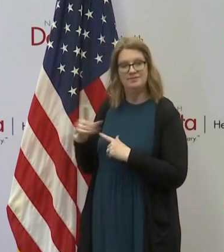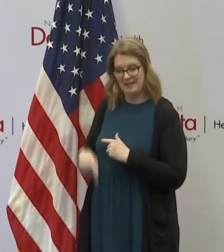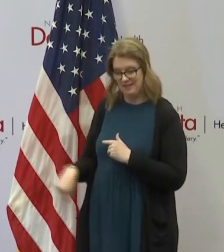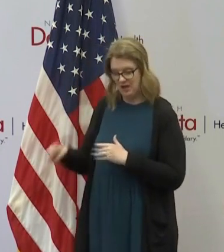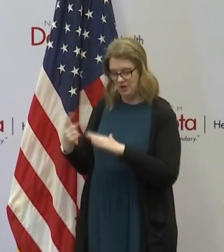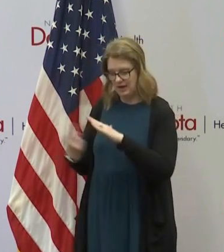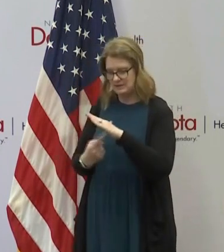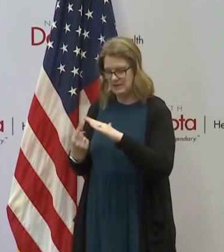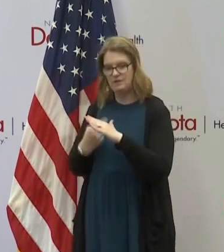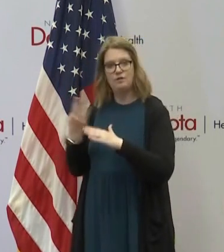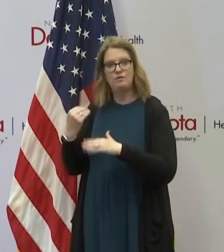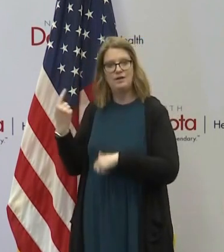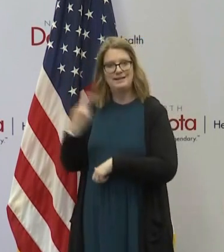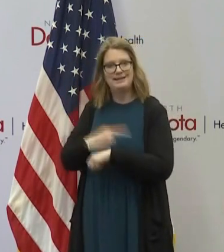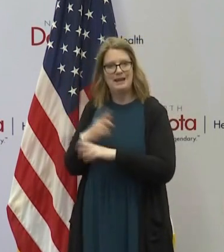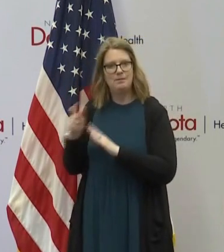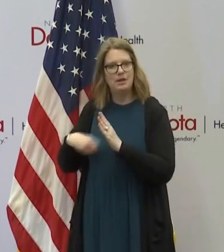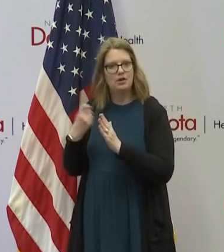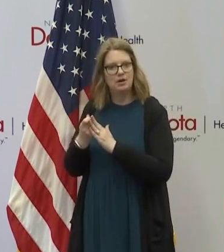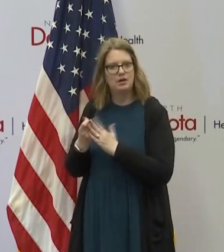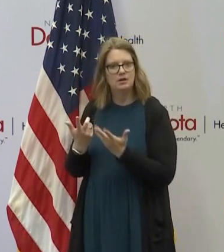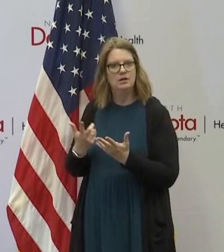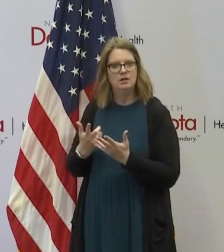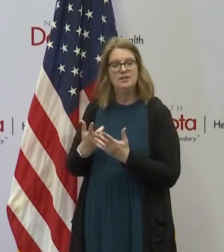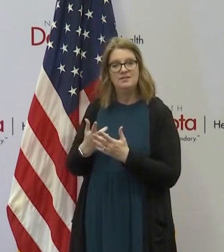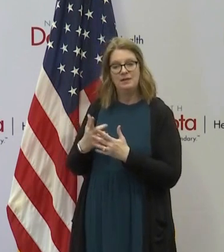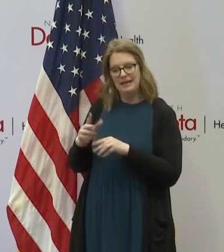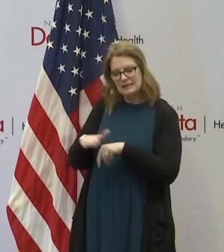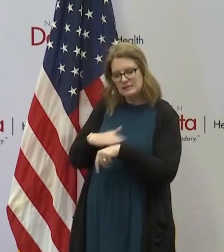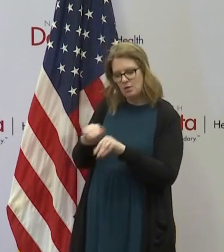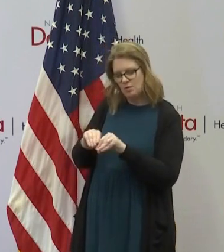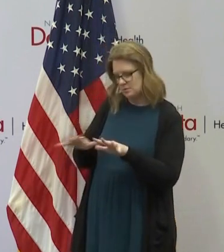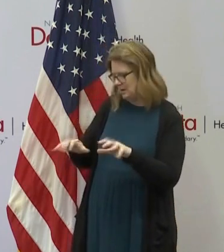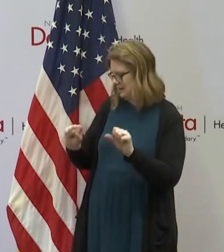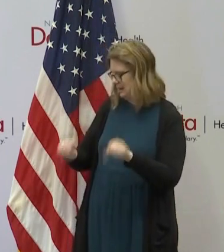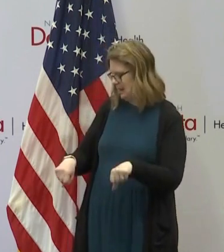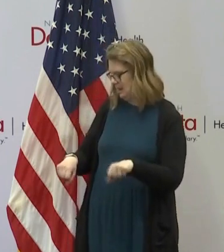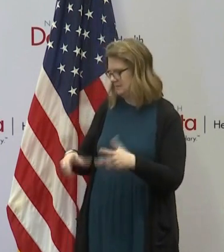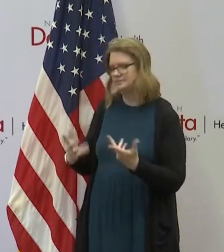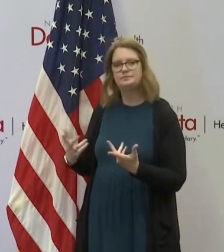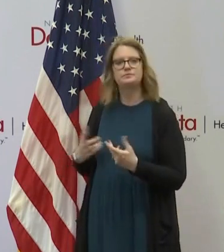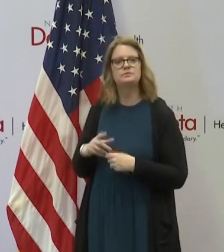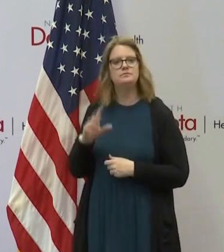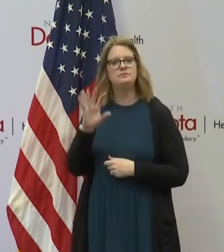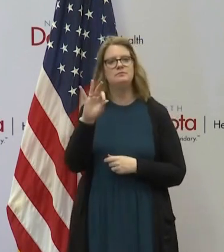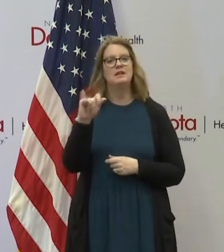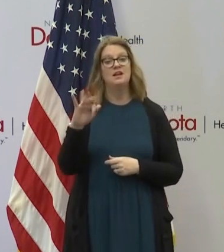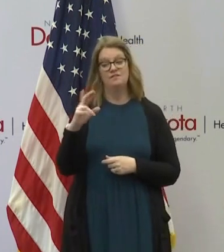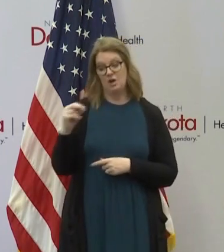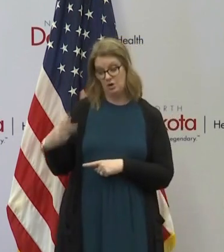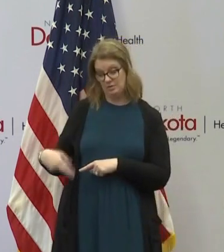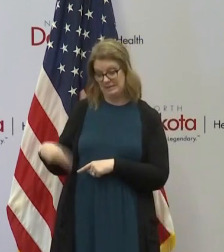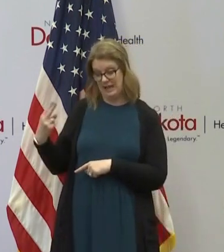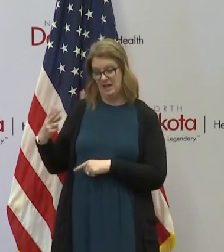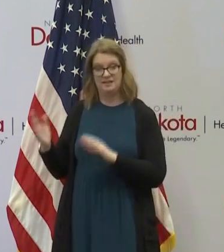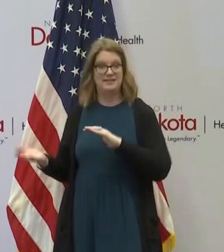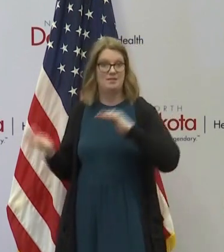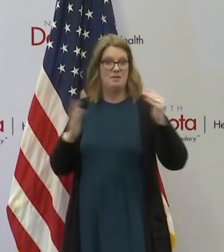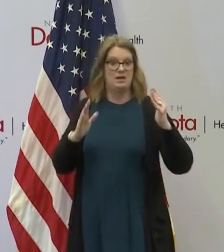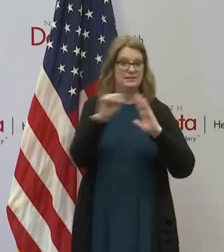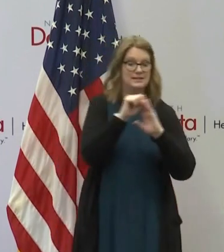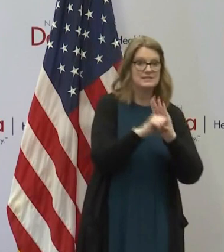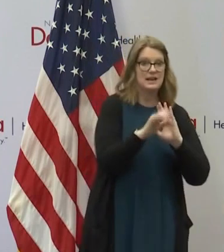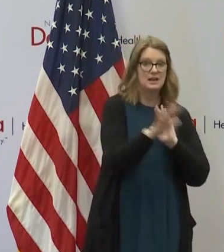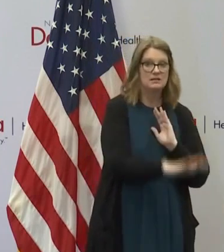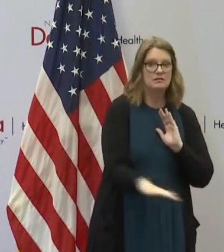for their 14-day period. We can slow the spread with those kinds of numbers. And again, Fargo's higher than the rest of the state, but you know, there's states